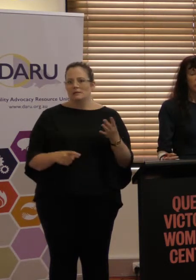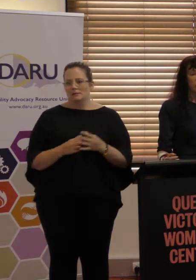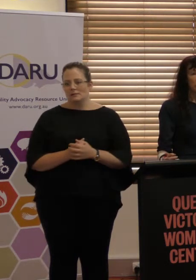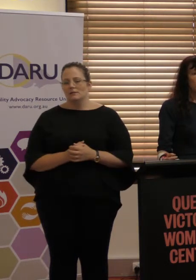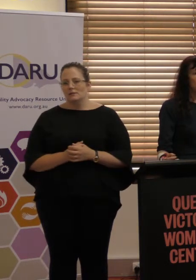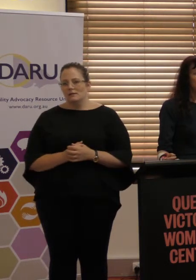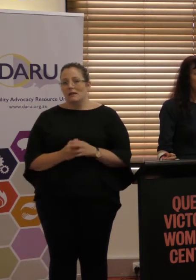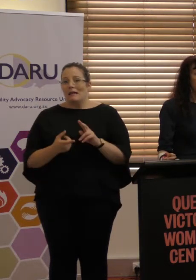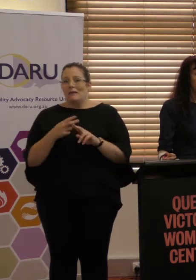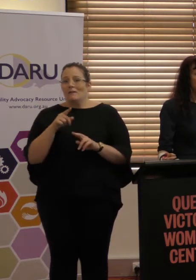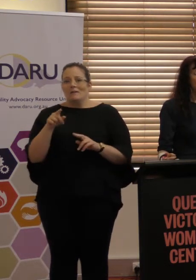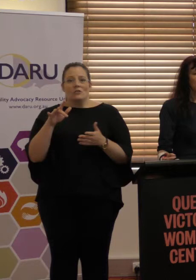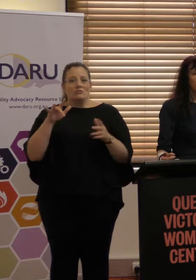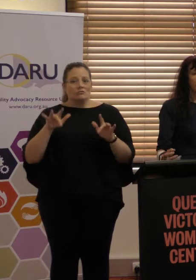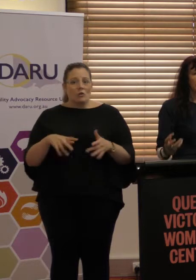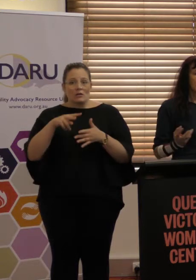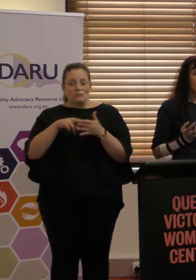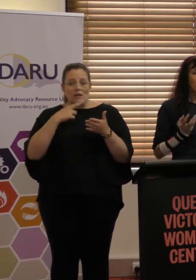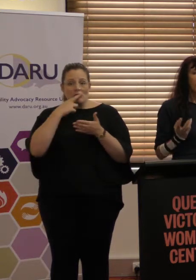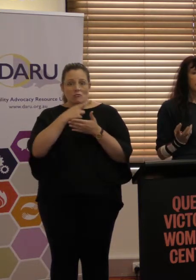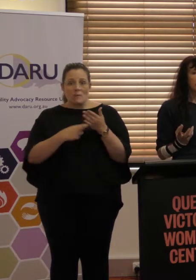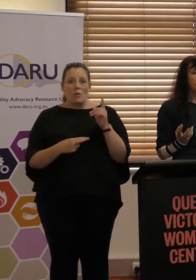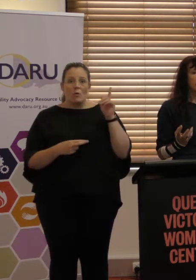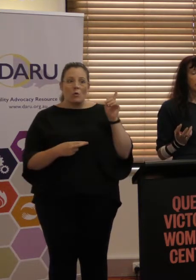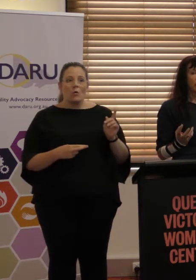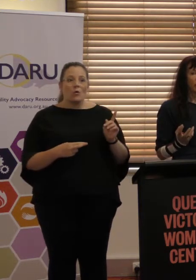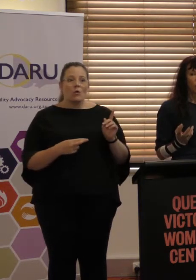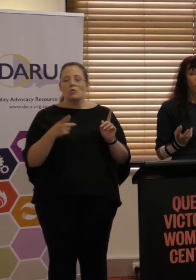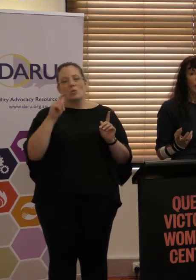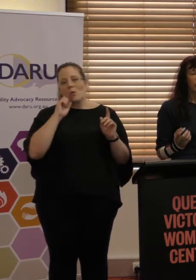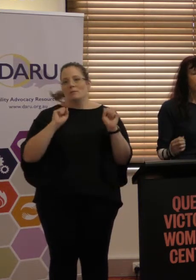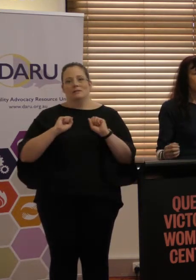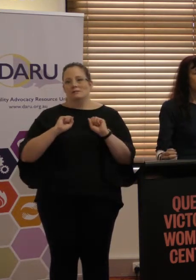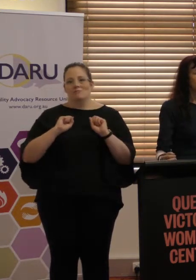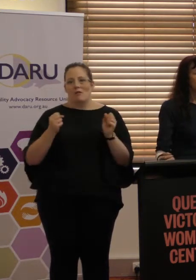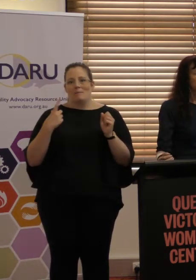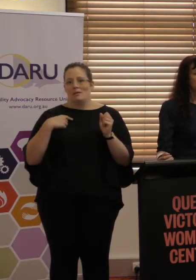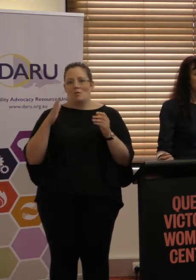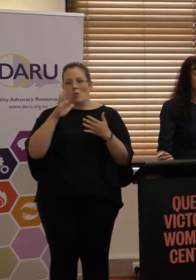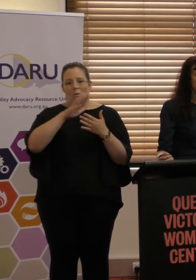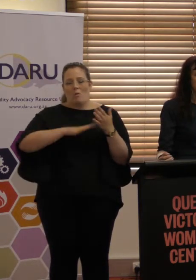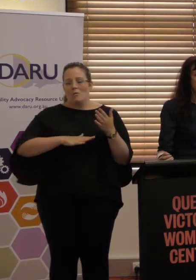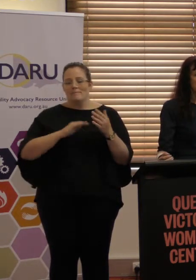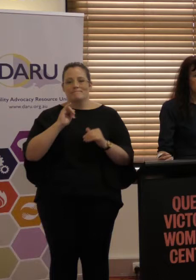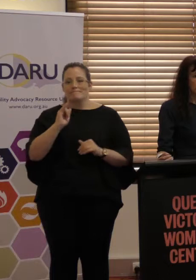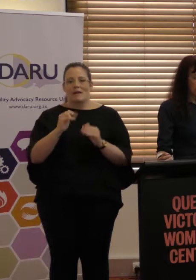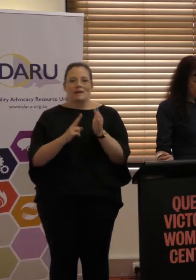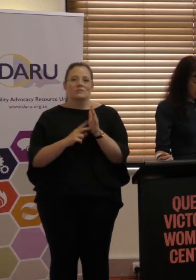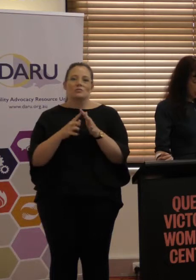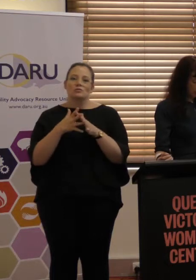reports, it probably won't surprise you that if I summarise them, they are all bad news for students with